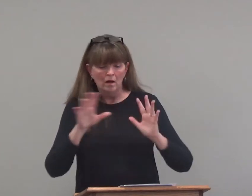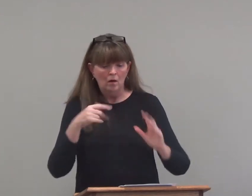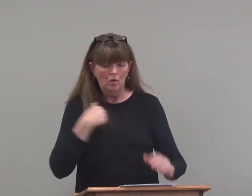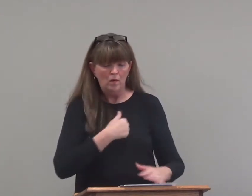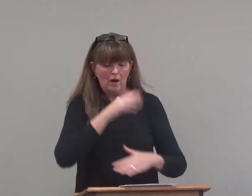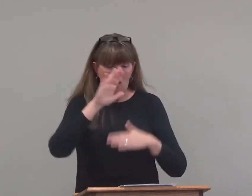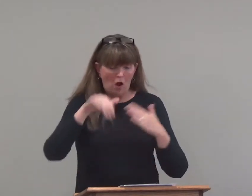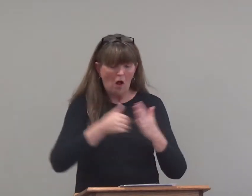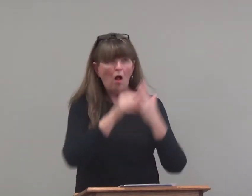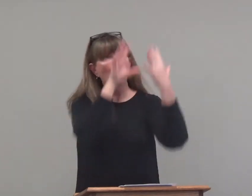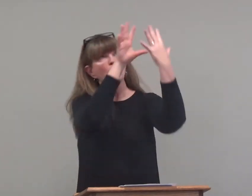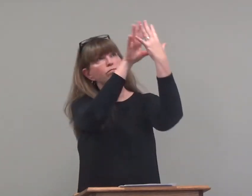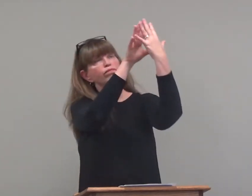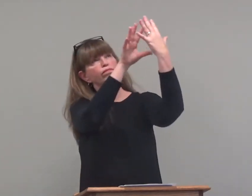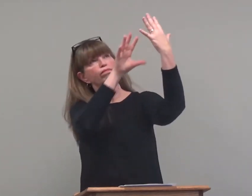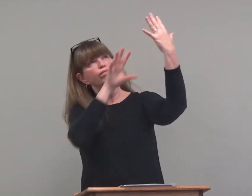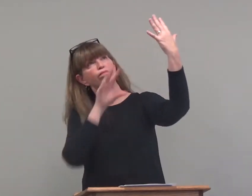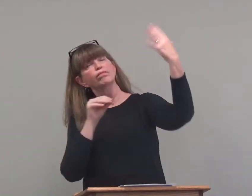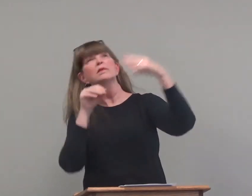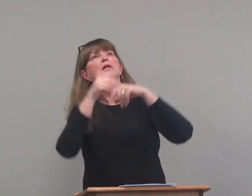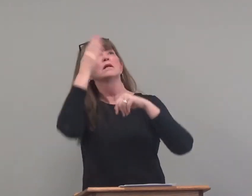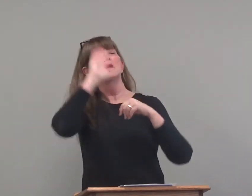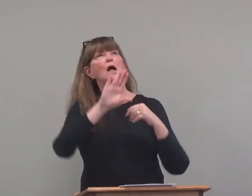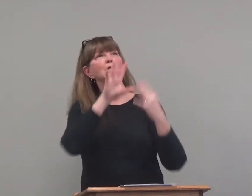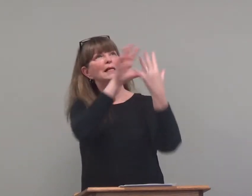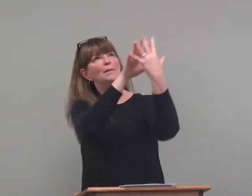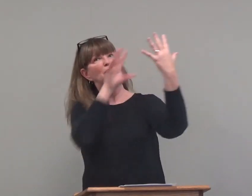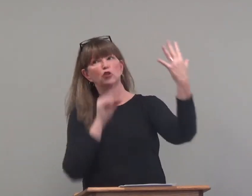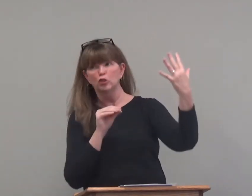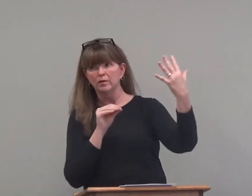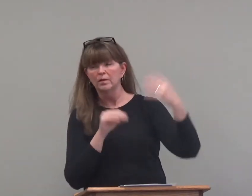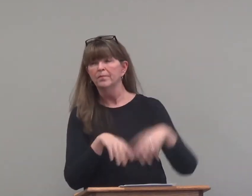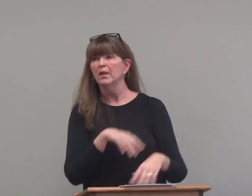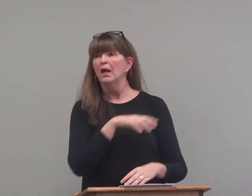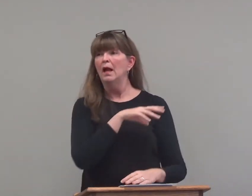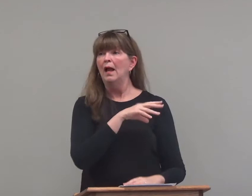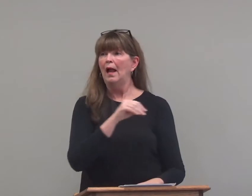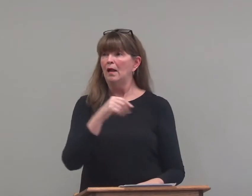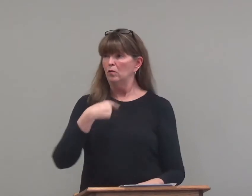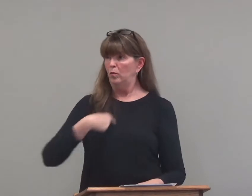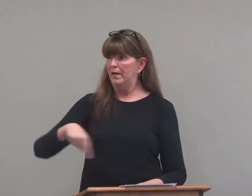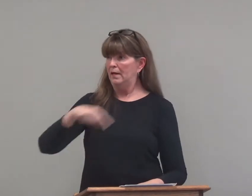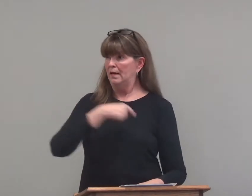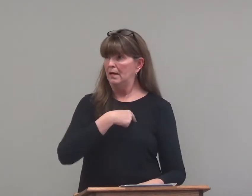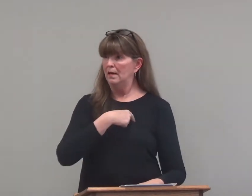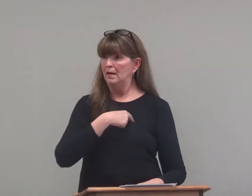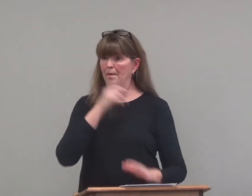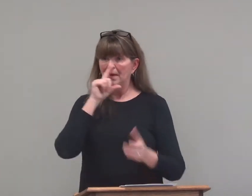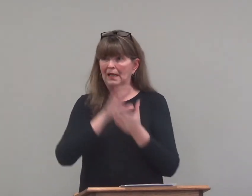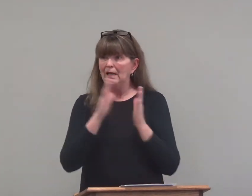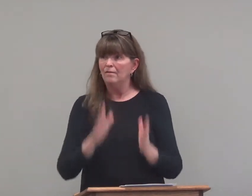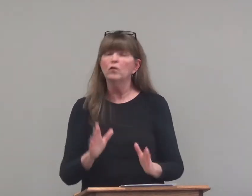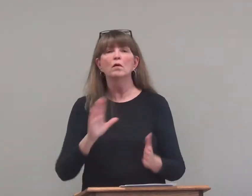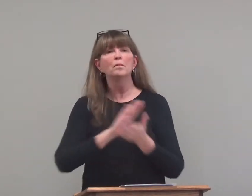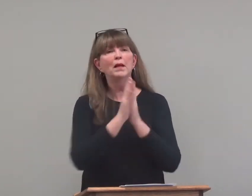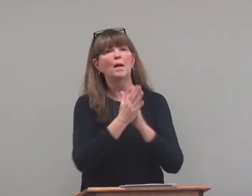of our facial features, regardless of our backgrounds. We are all created in God's image. And